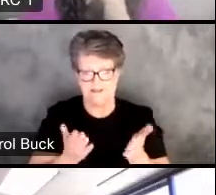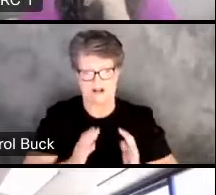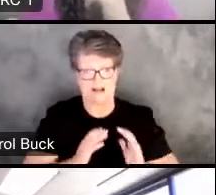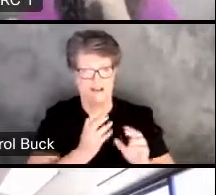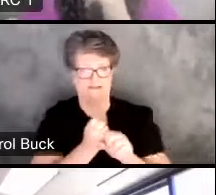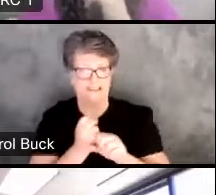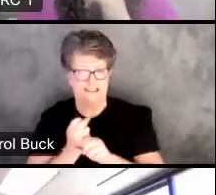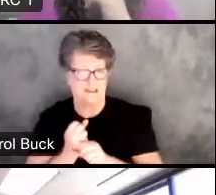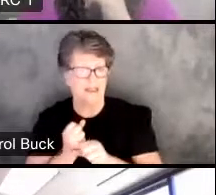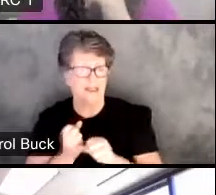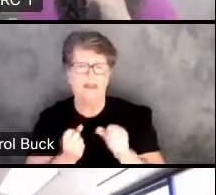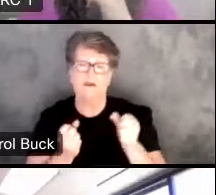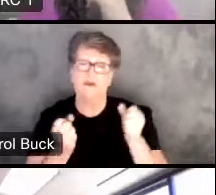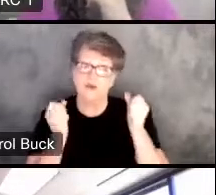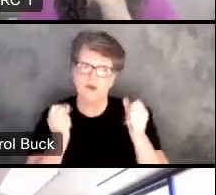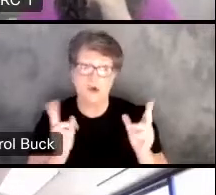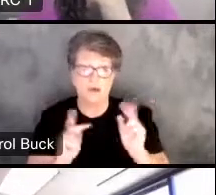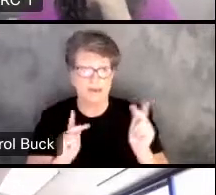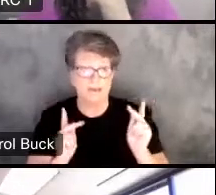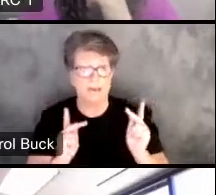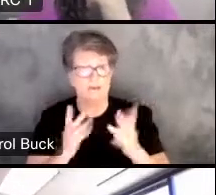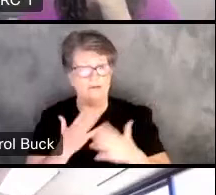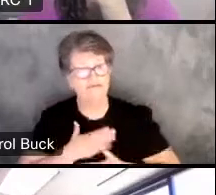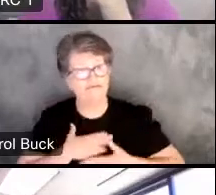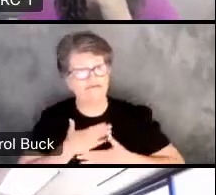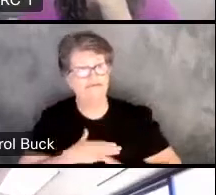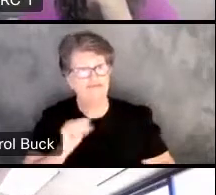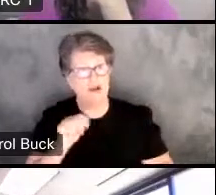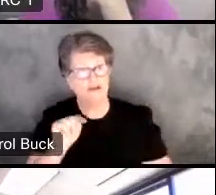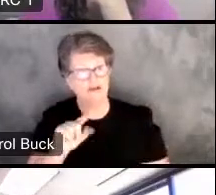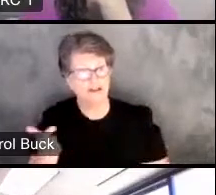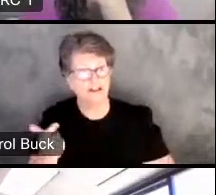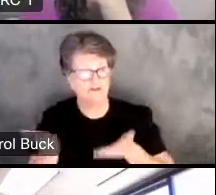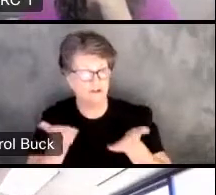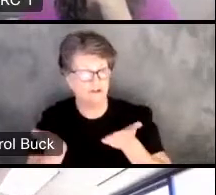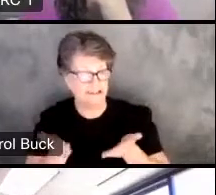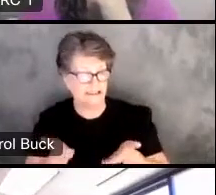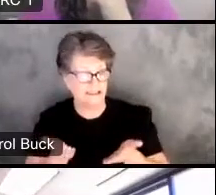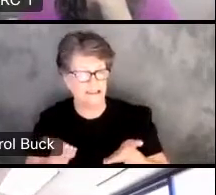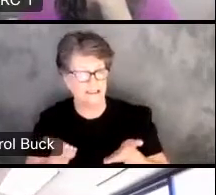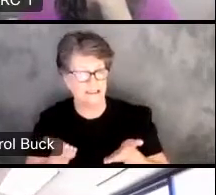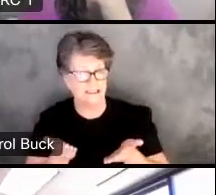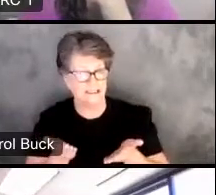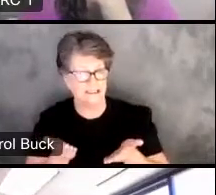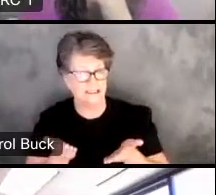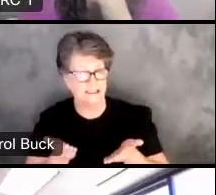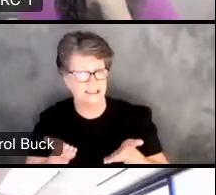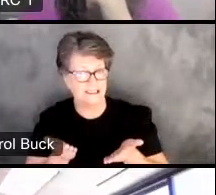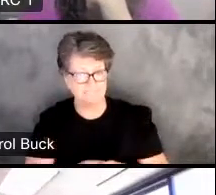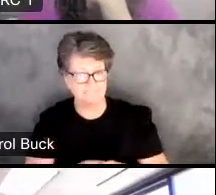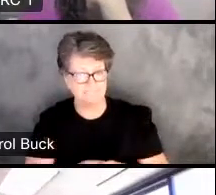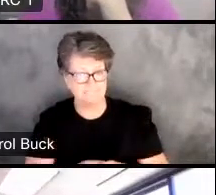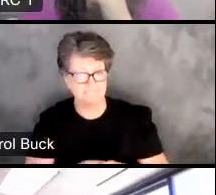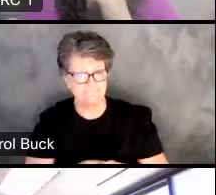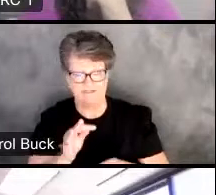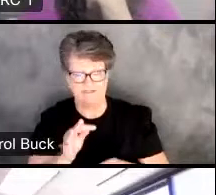receiving. And with so many folks enjoying the alternative services, if there's a